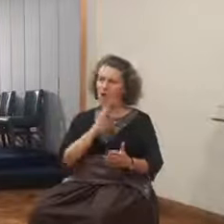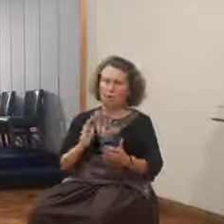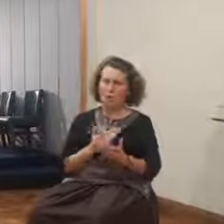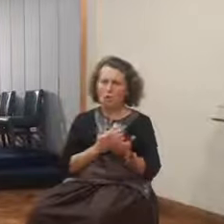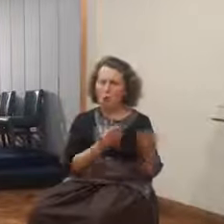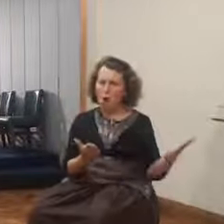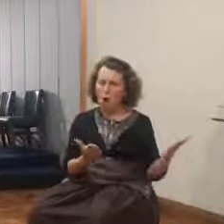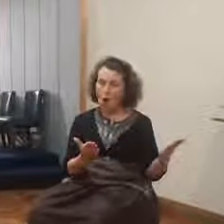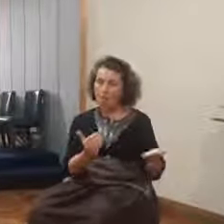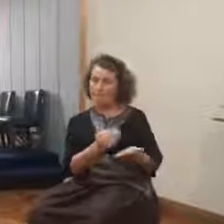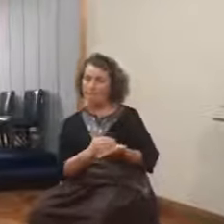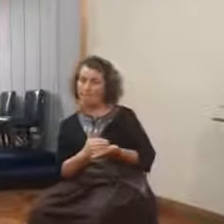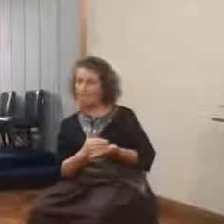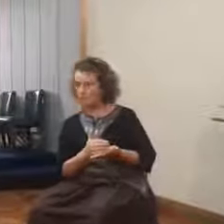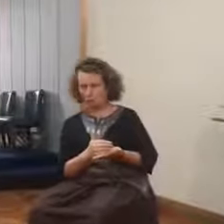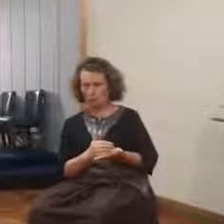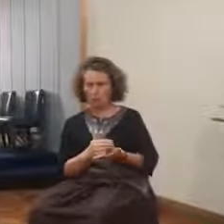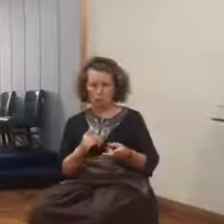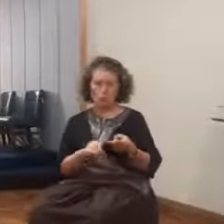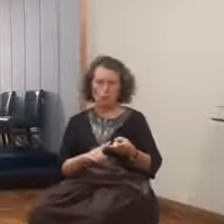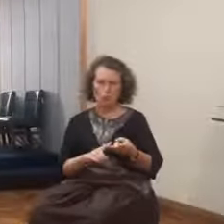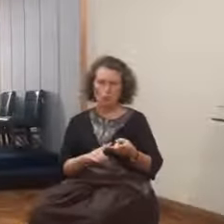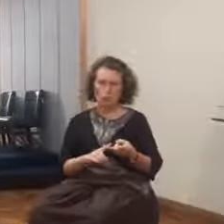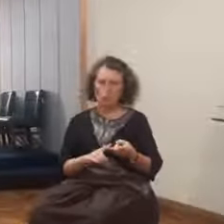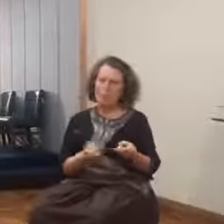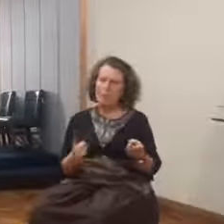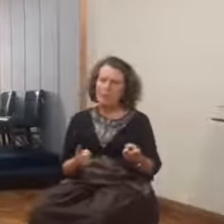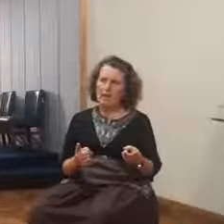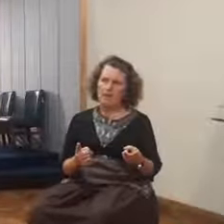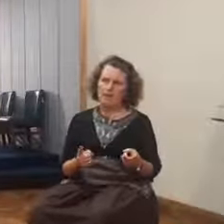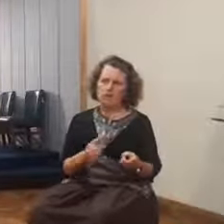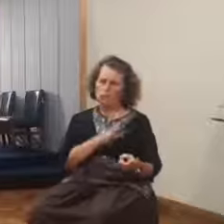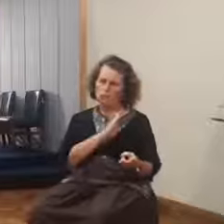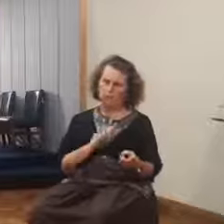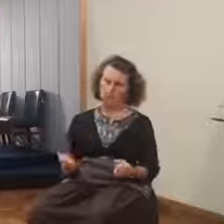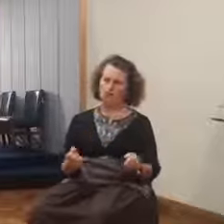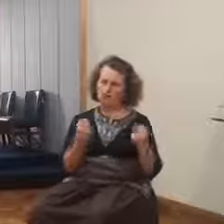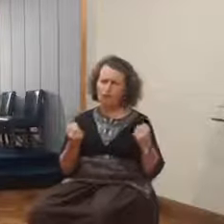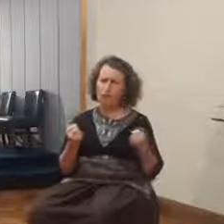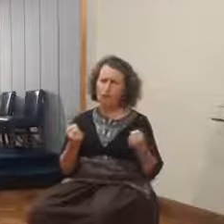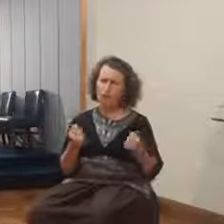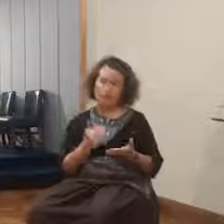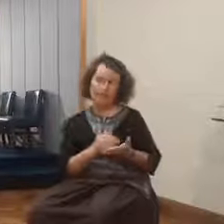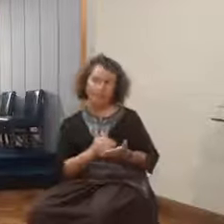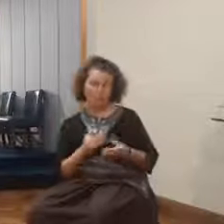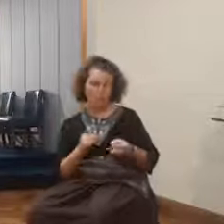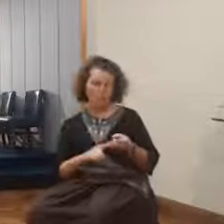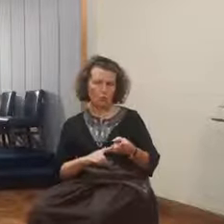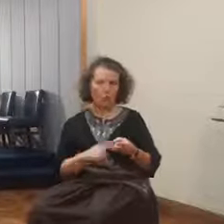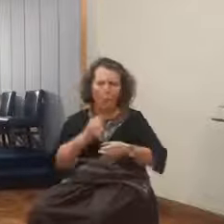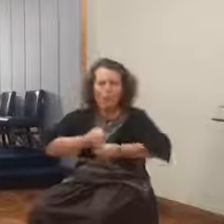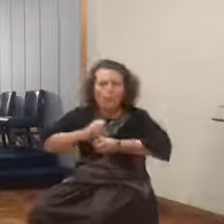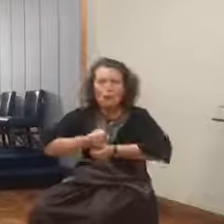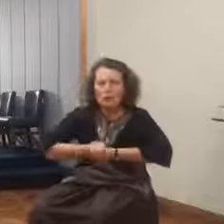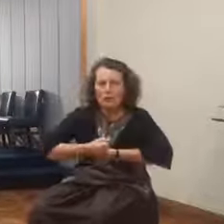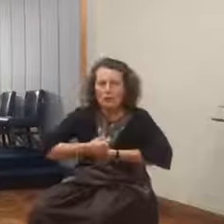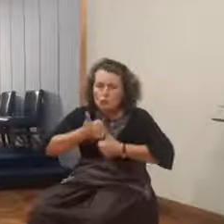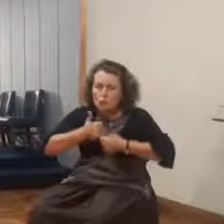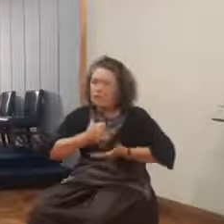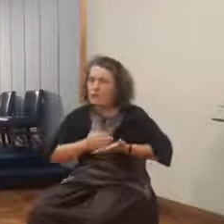delivered by much strength. An horse is a vain thing for safety, neither shall he deliver any by his great